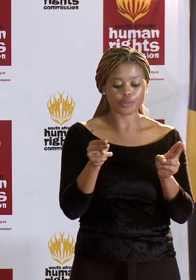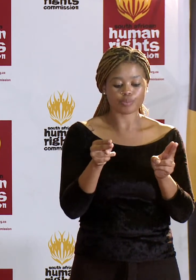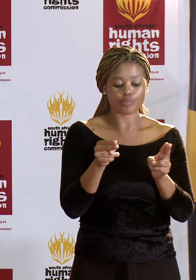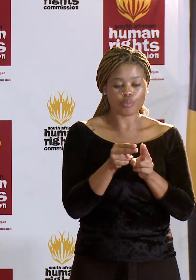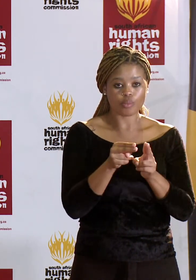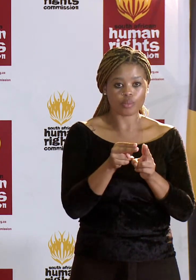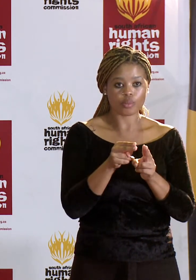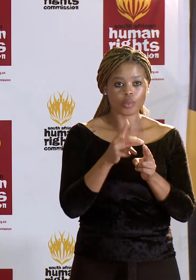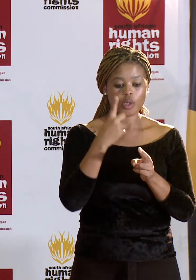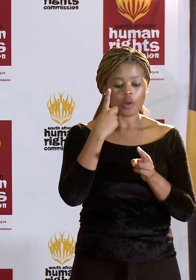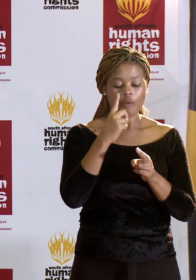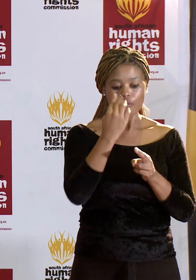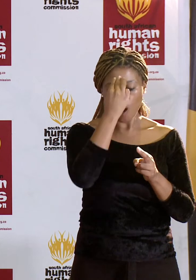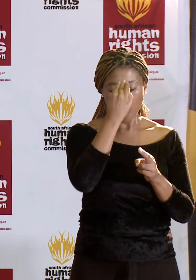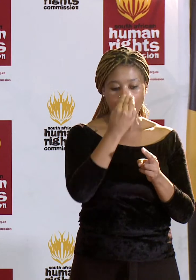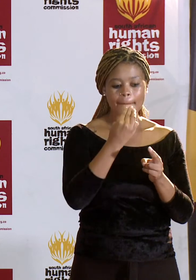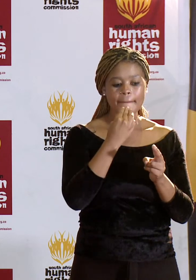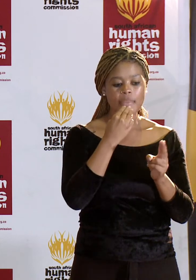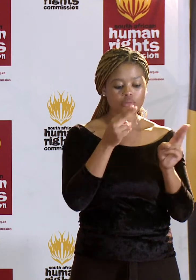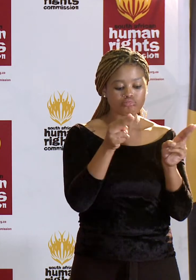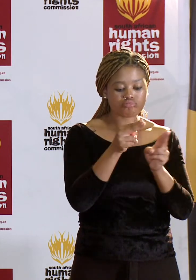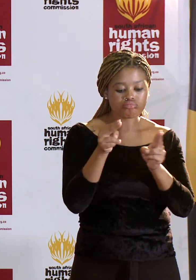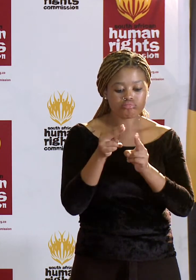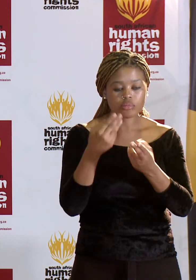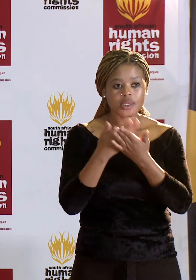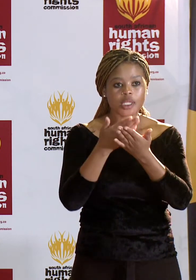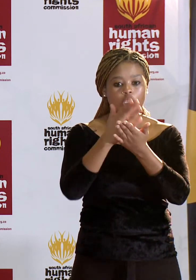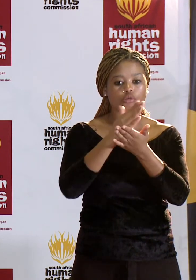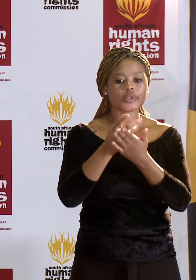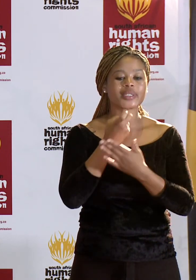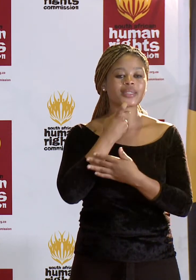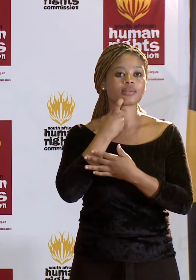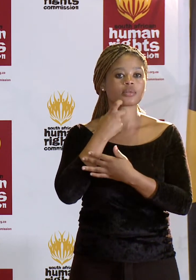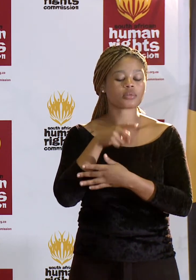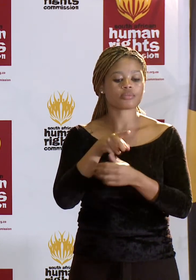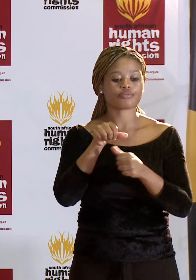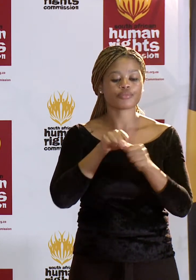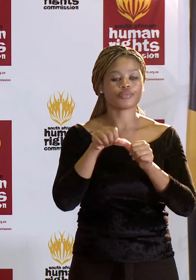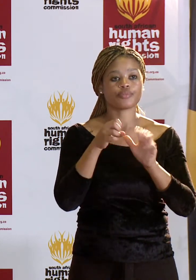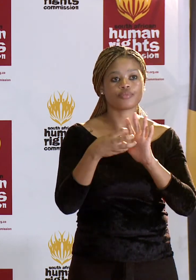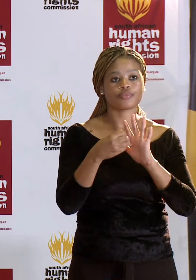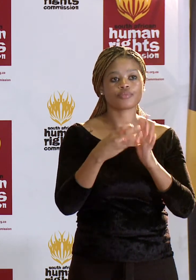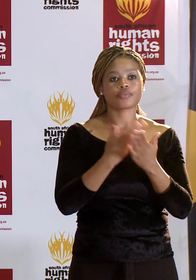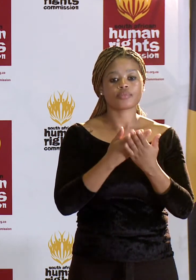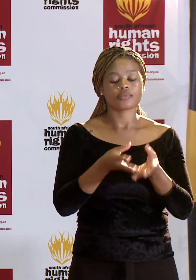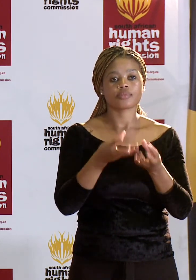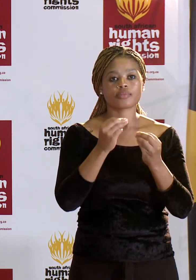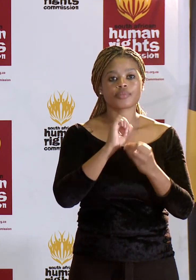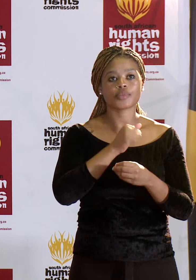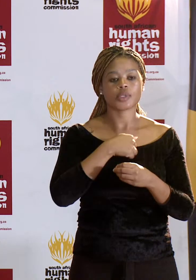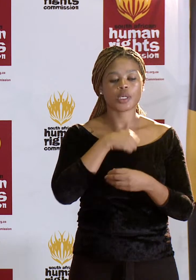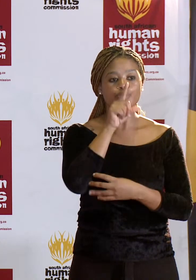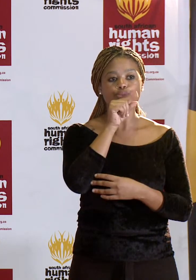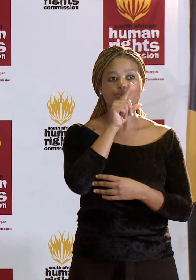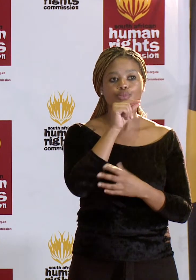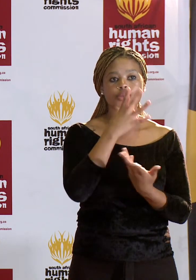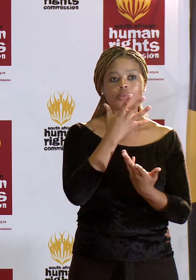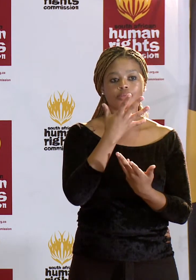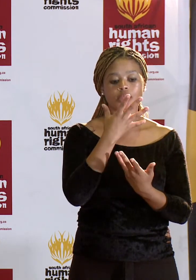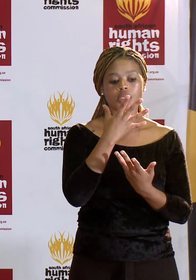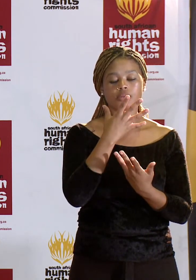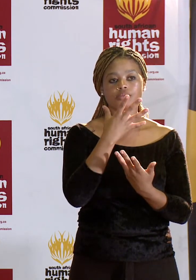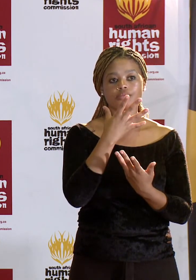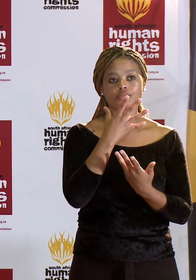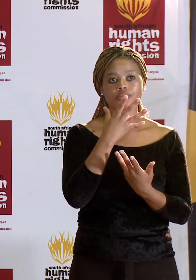4 infographic pictures that you can share easily on social media, and you can find that on our Twitter